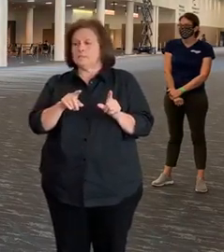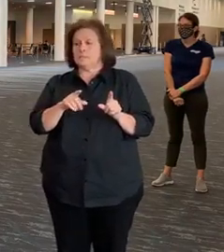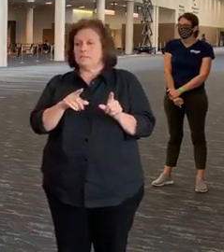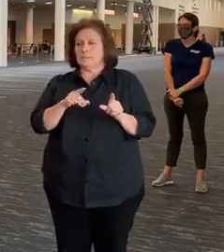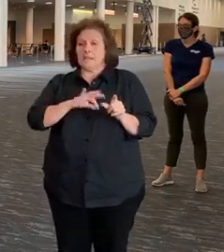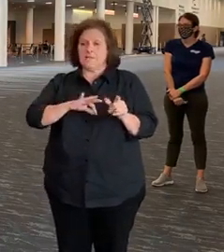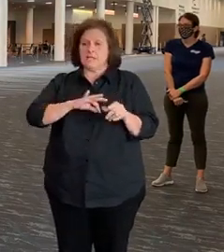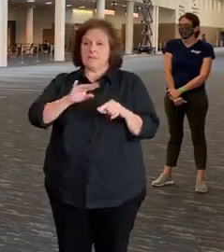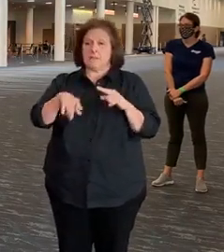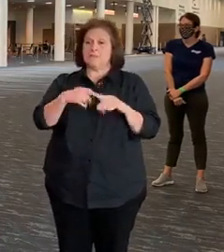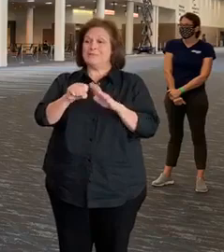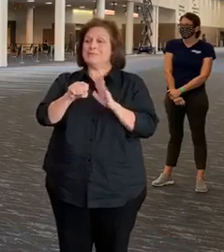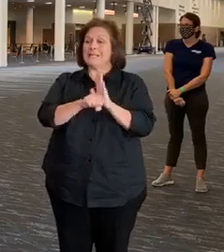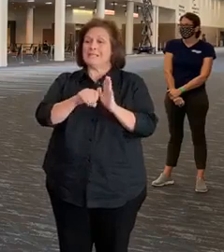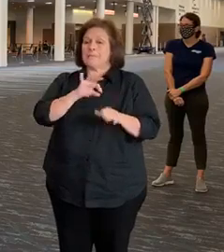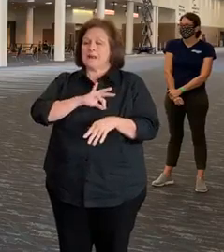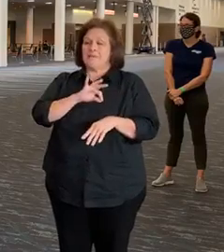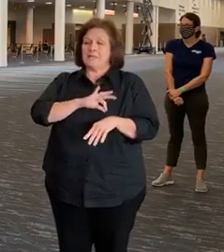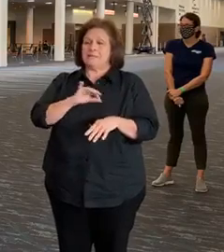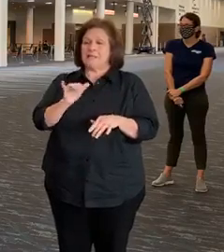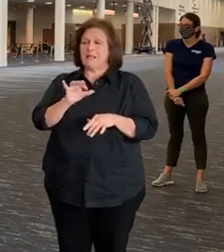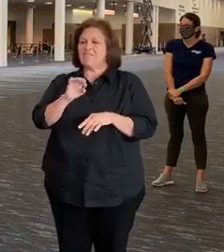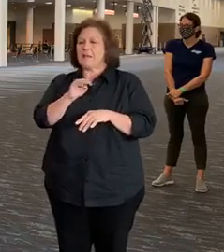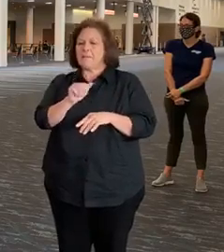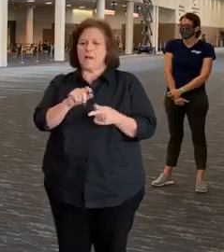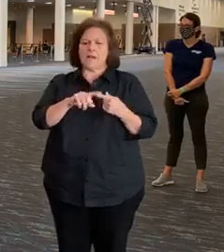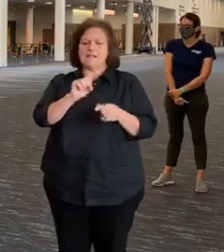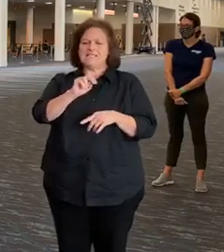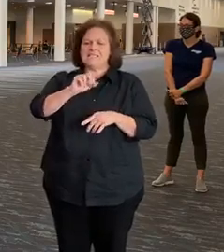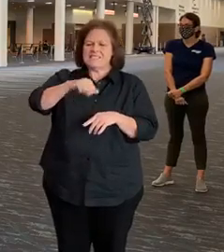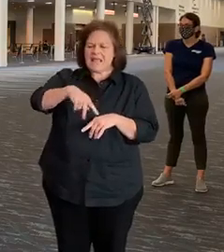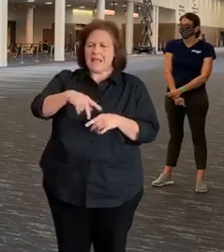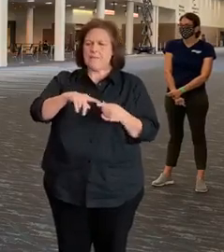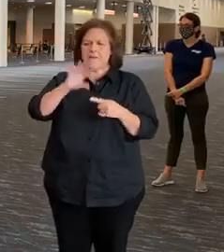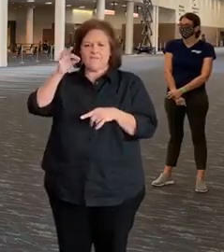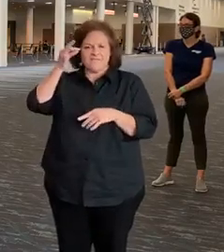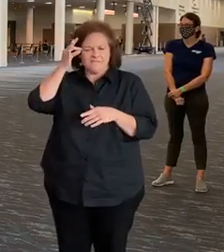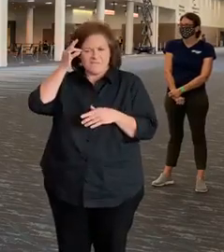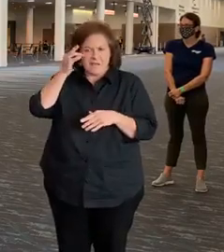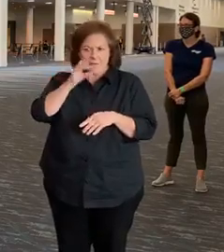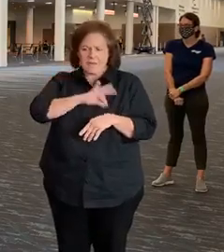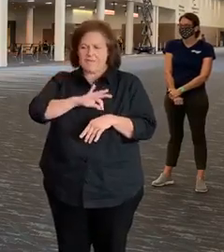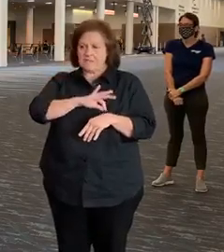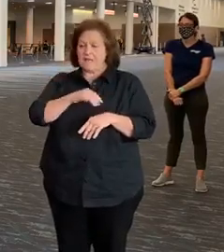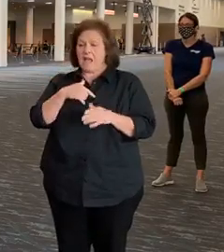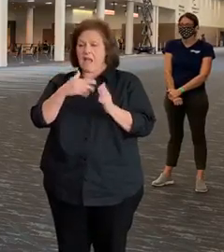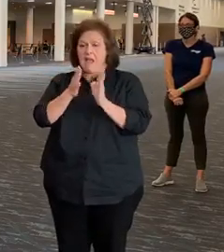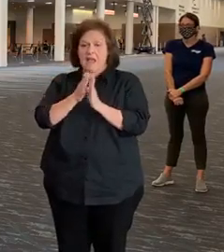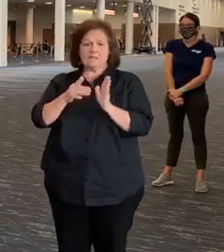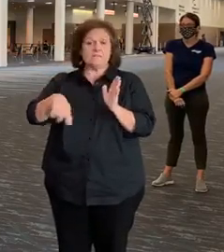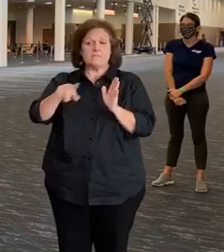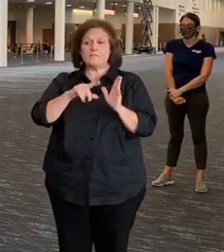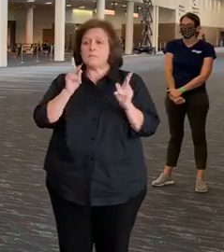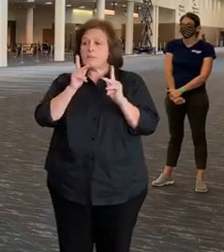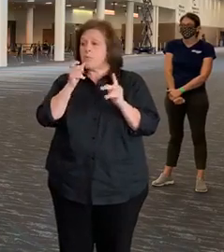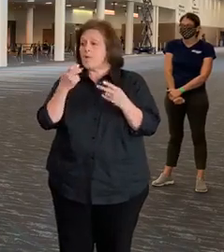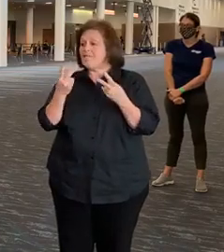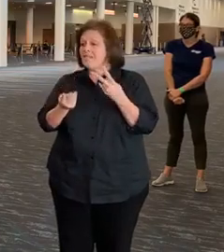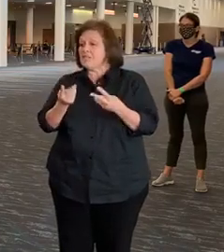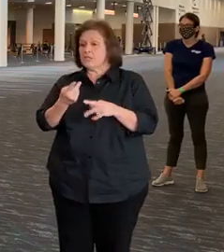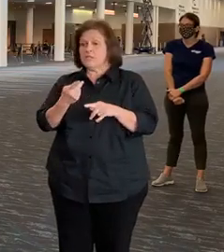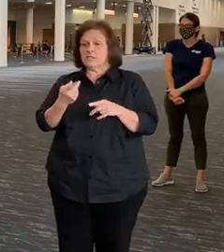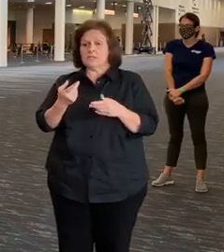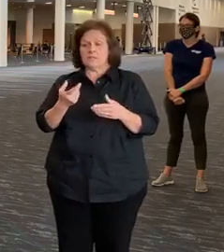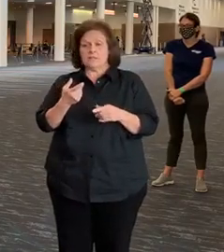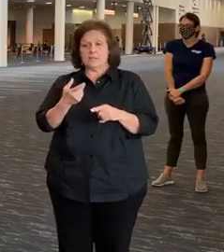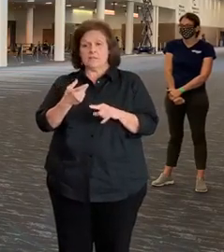the discussion about state benefits as far as programs like SNAP and then also federal benefits, I encourage everyone who's here visiting, who is